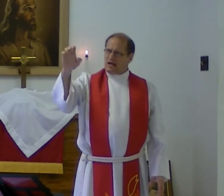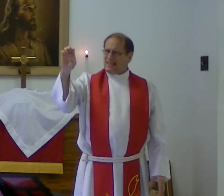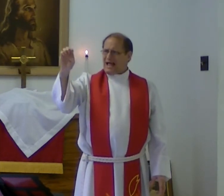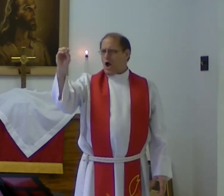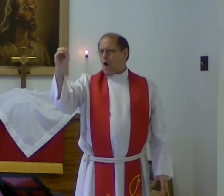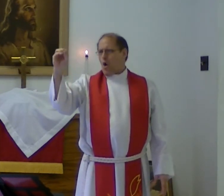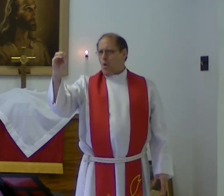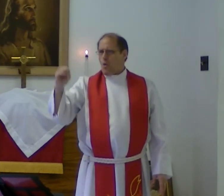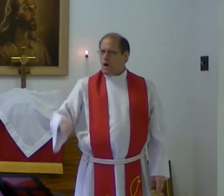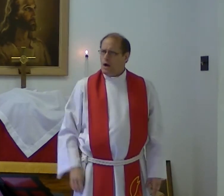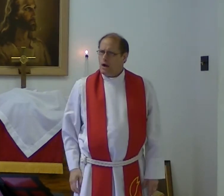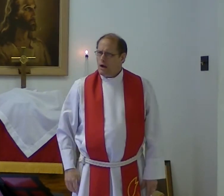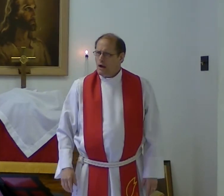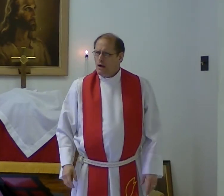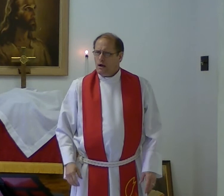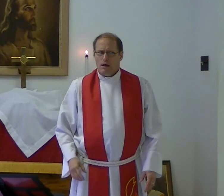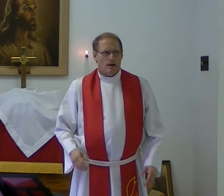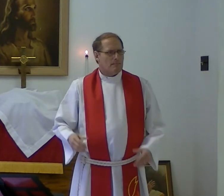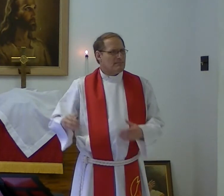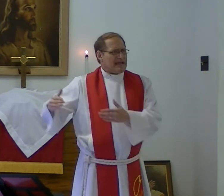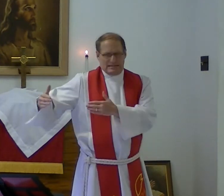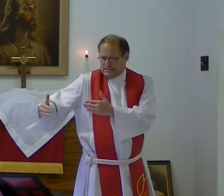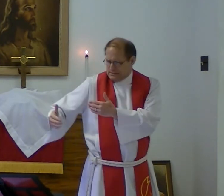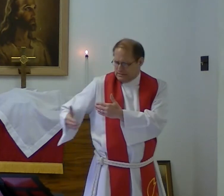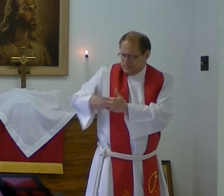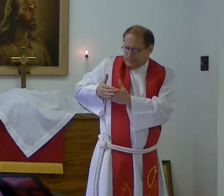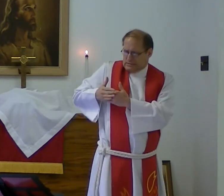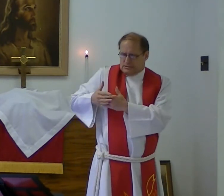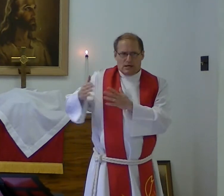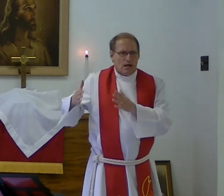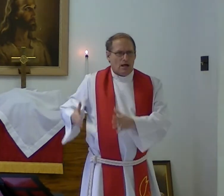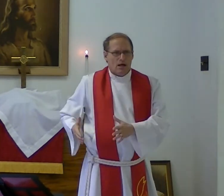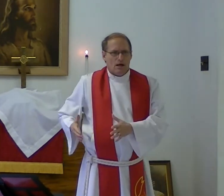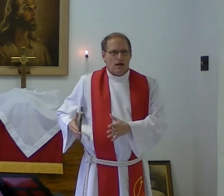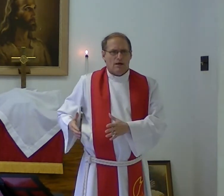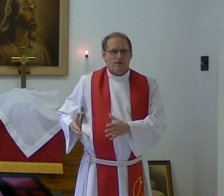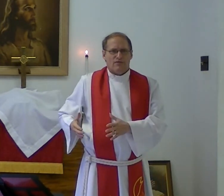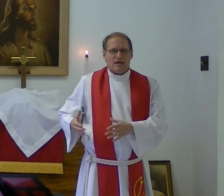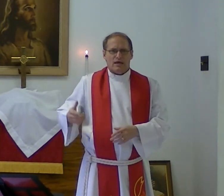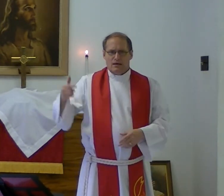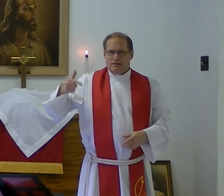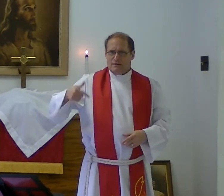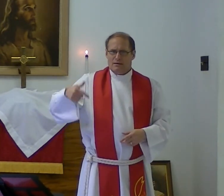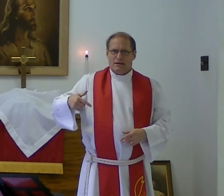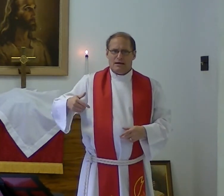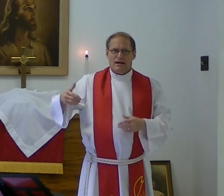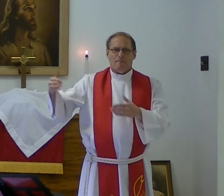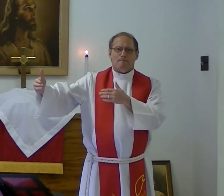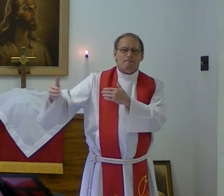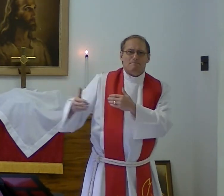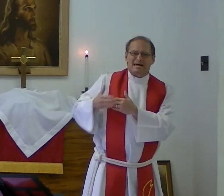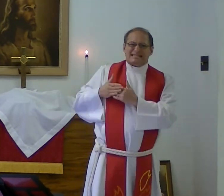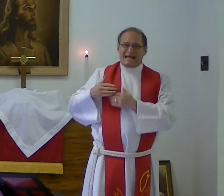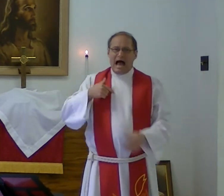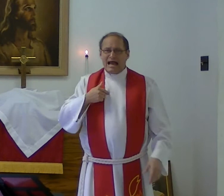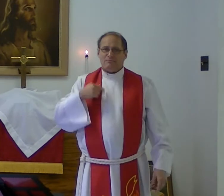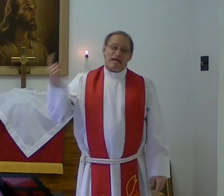Paraklao means the beside-me